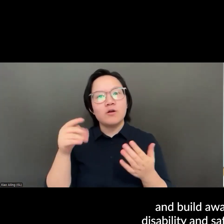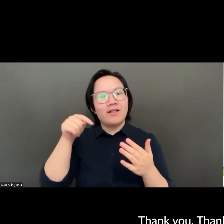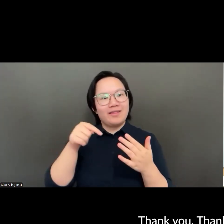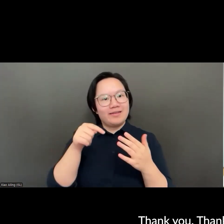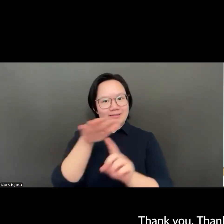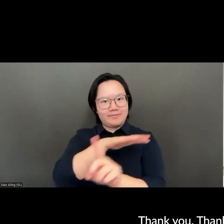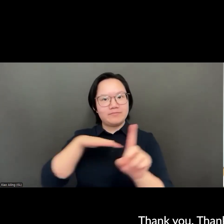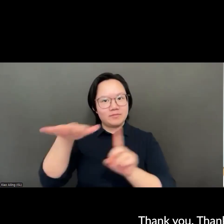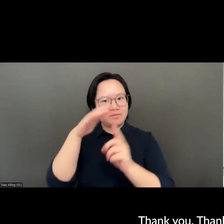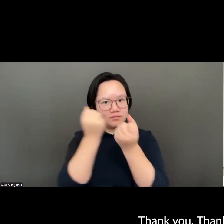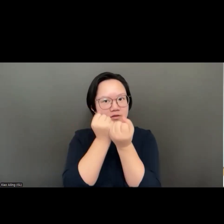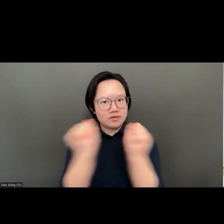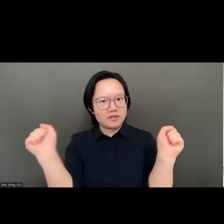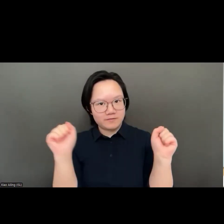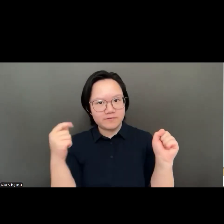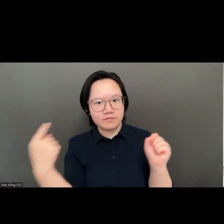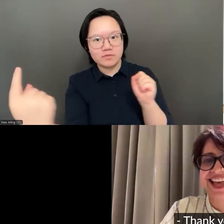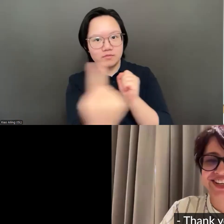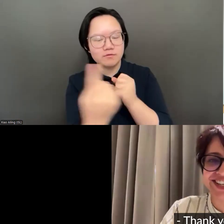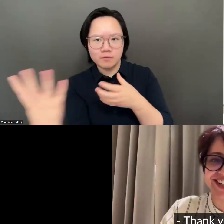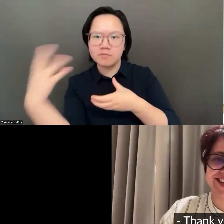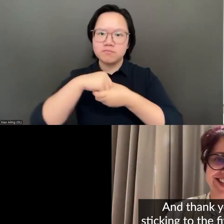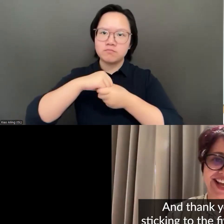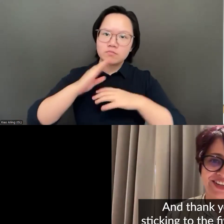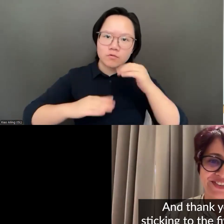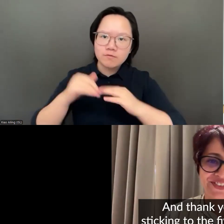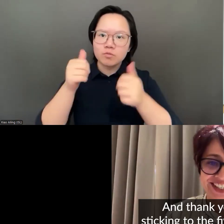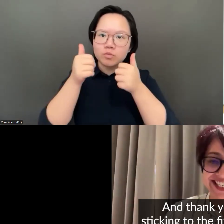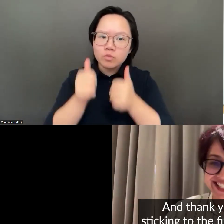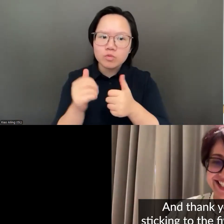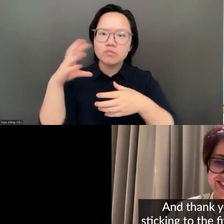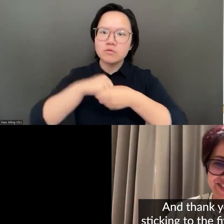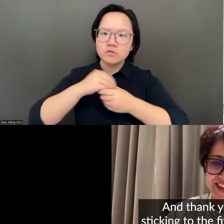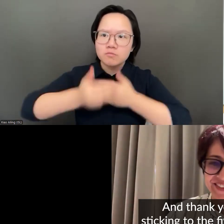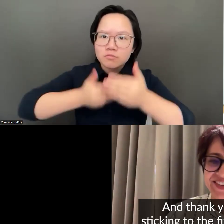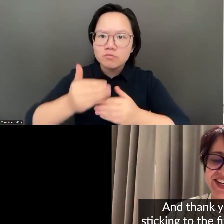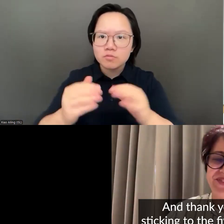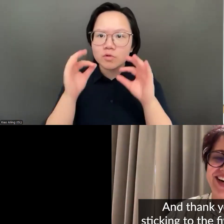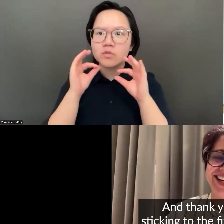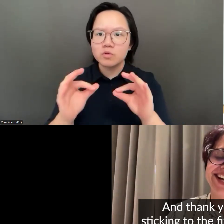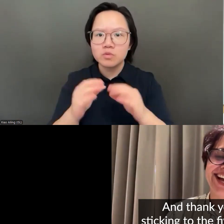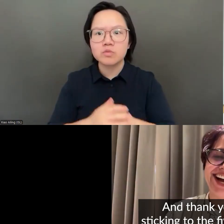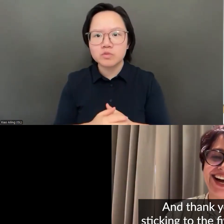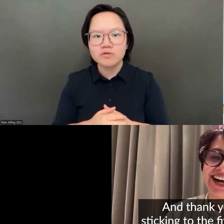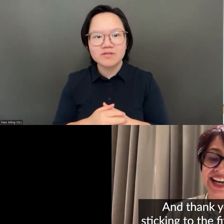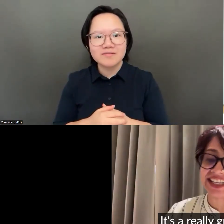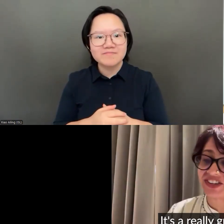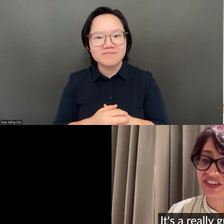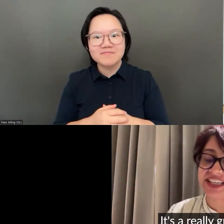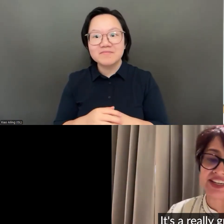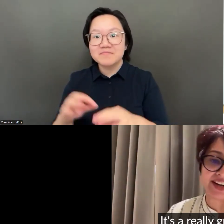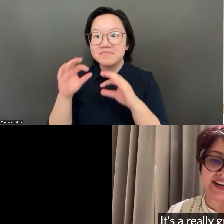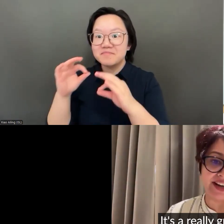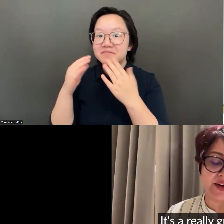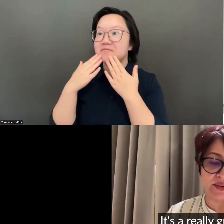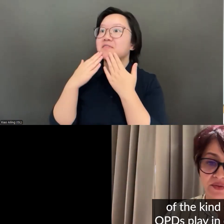risks. Thank you. Thank you very much. Thank you, Neeraj, and thank you for really sticking to the 5-minute mark. It's a